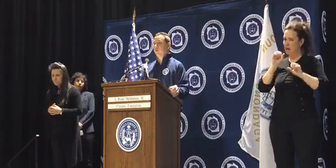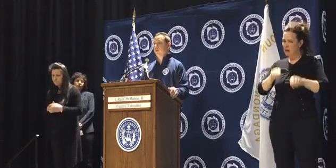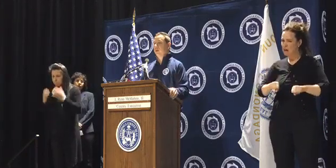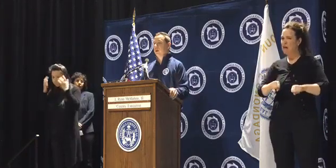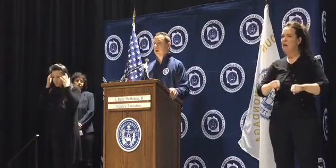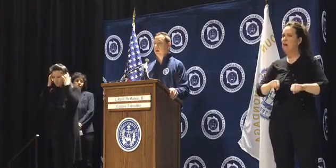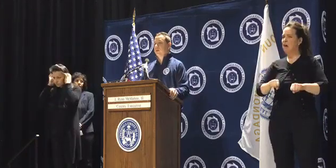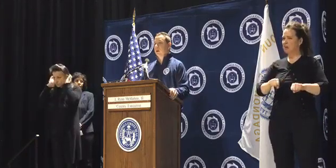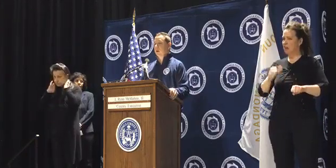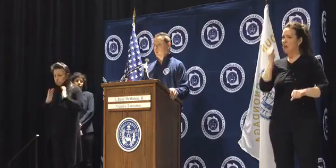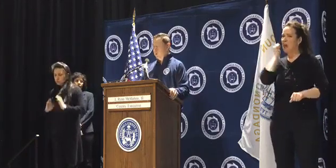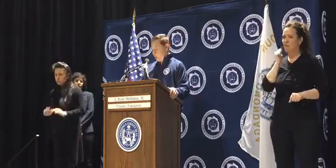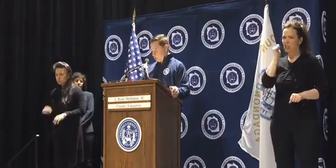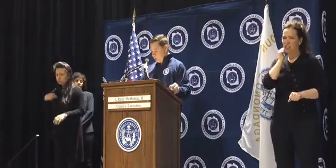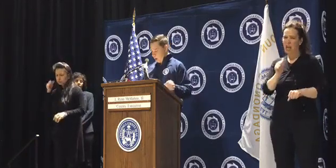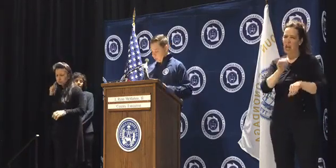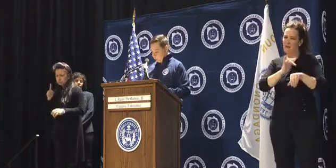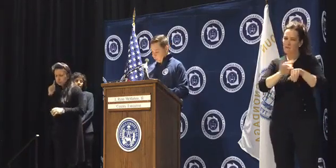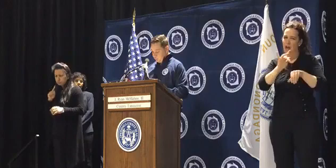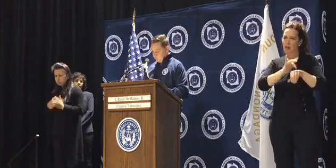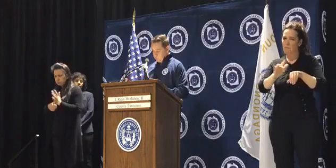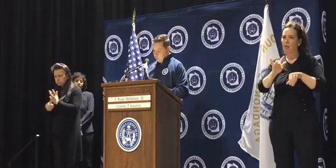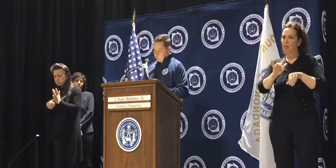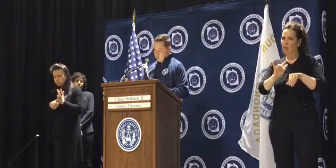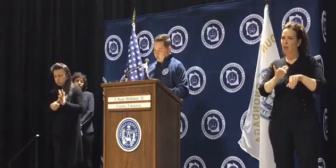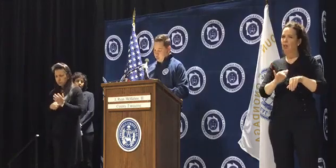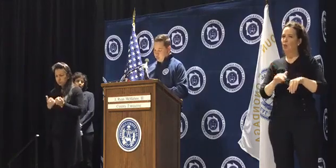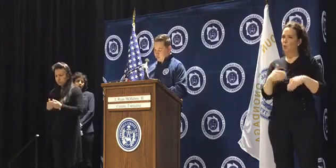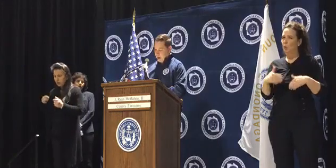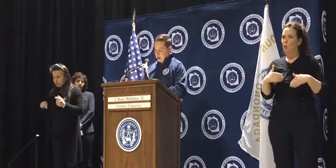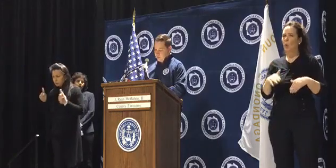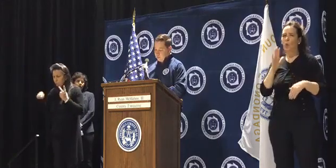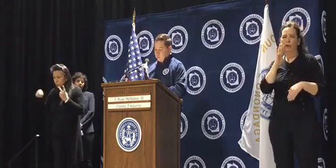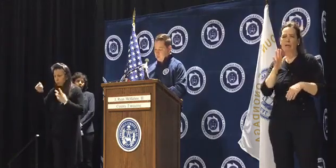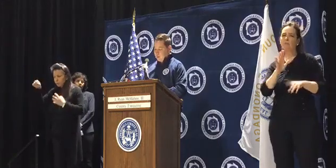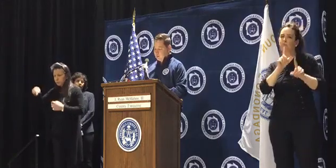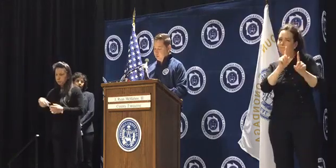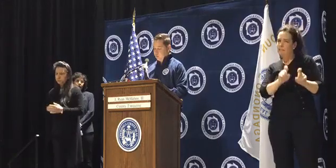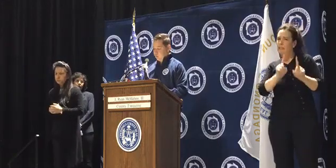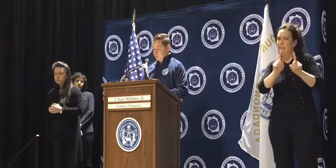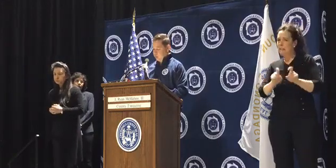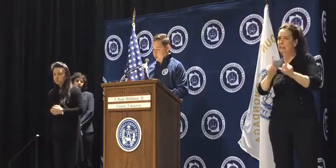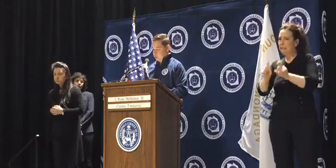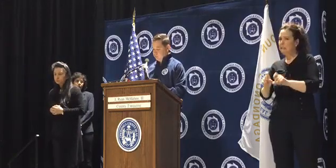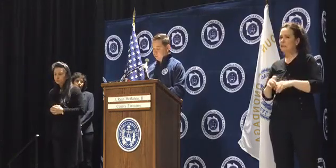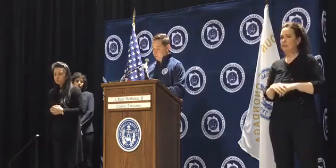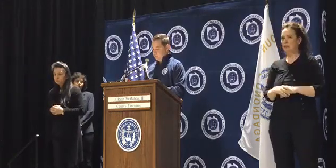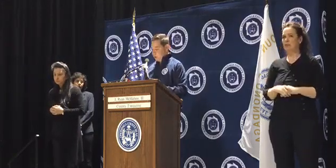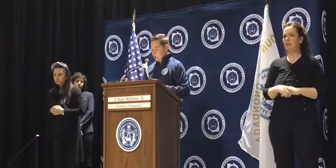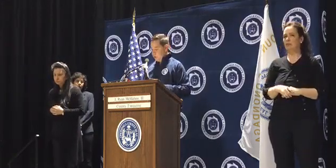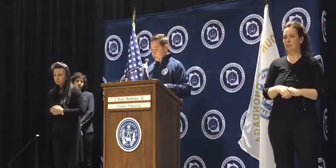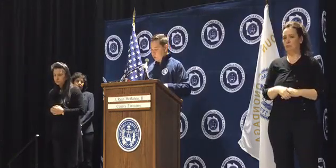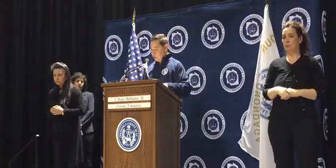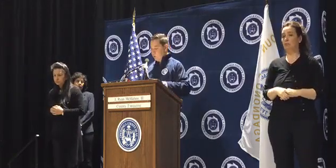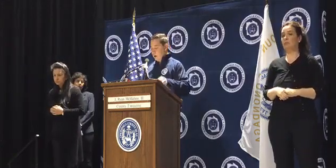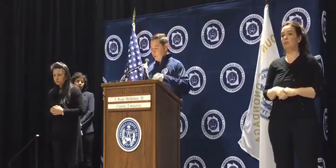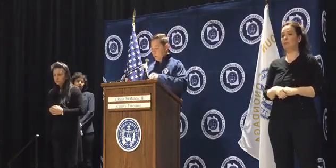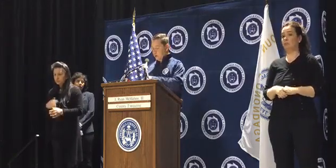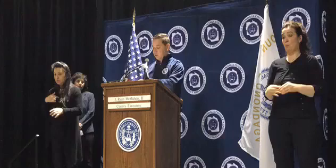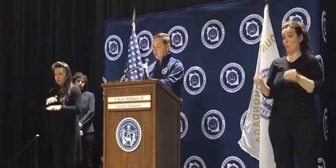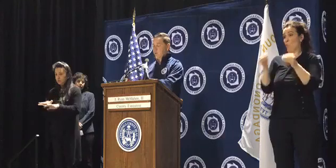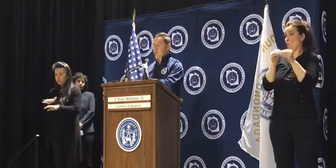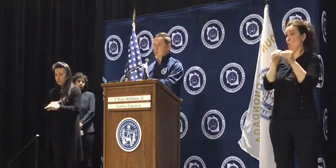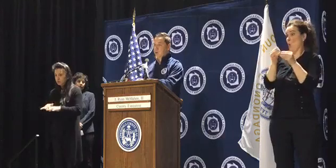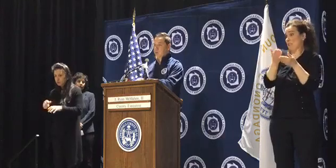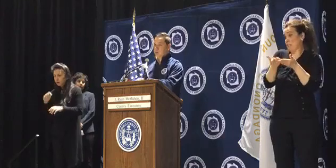in this community and done in a robust way. We've secured enough supplies for more testing throughout the weekend. And certainly we're on